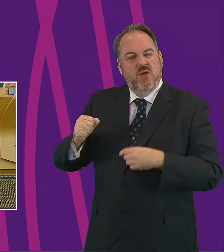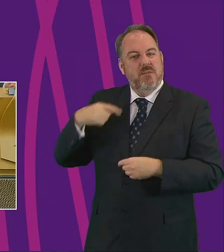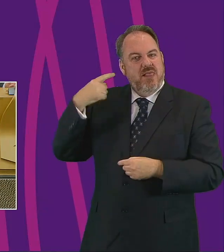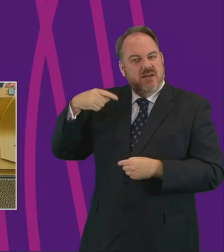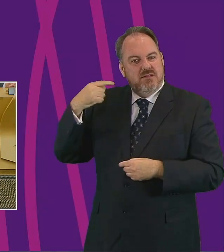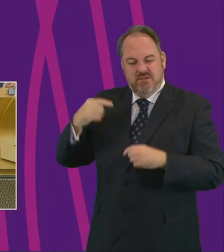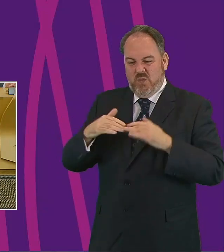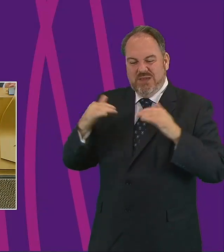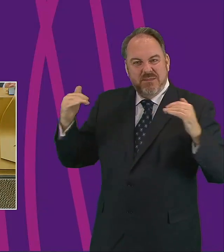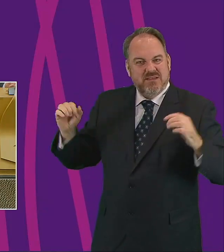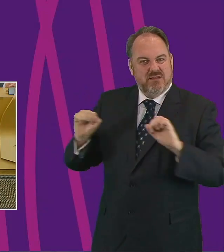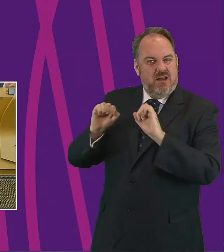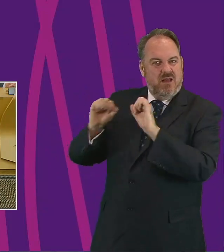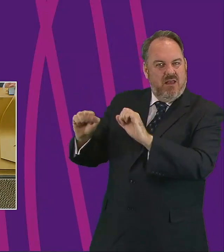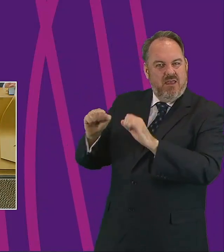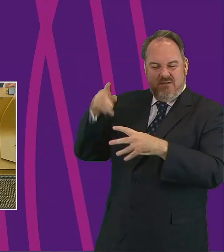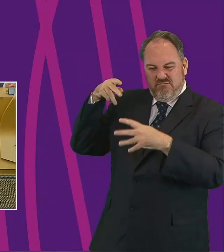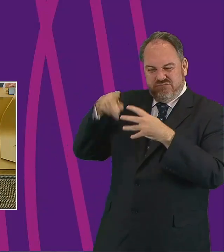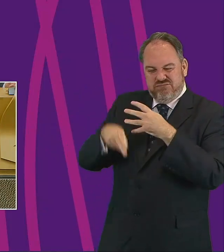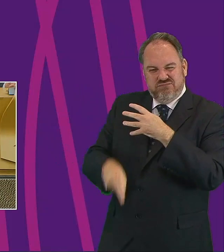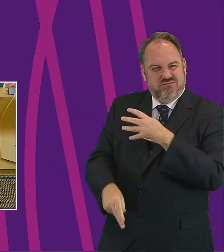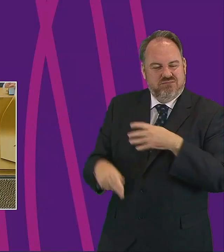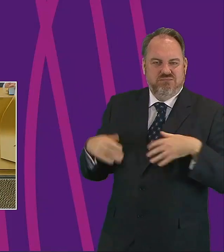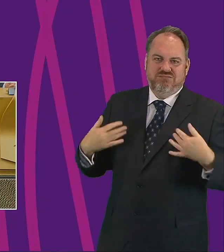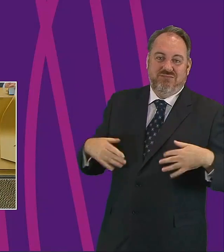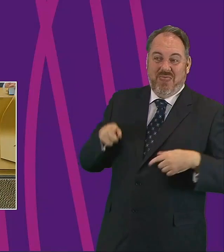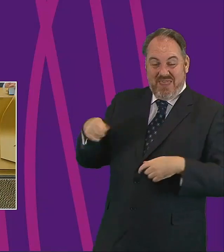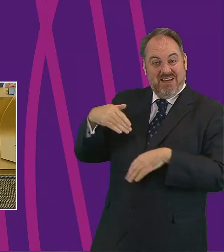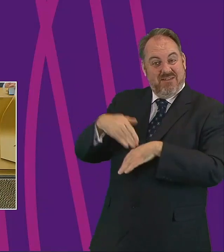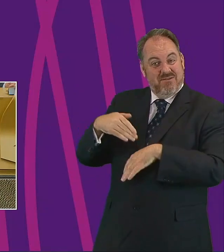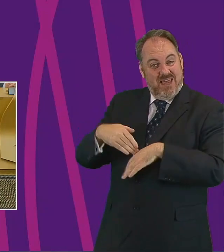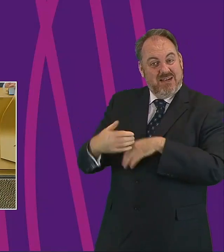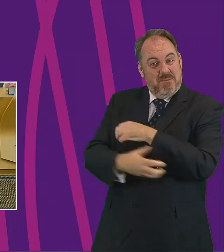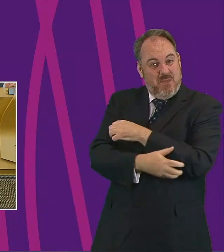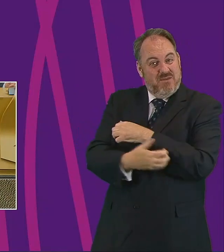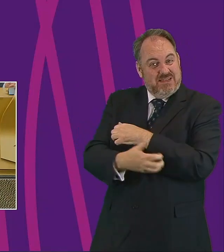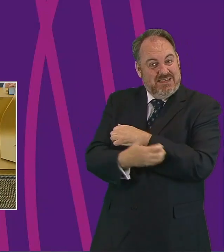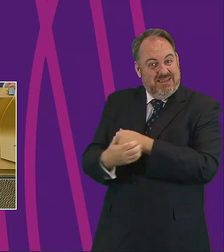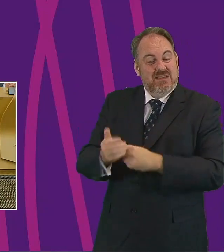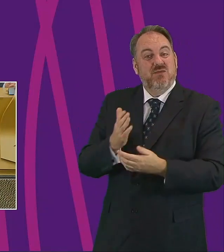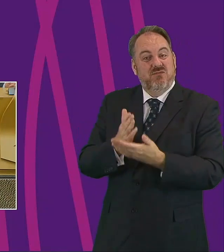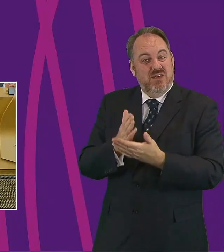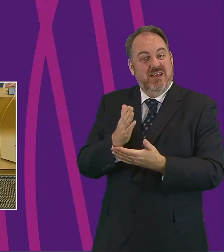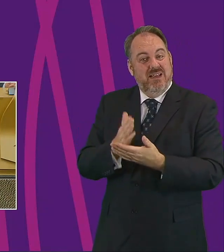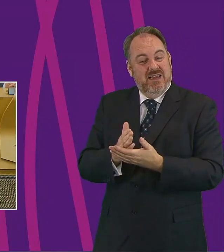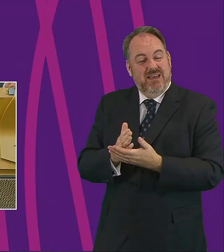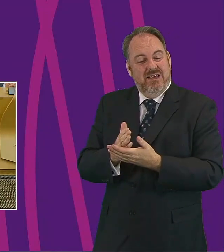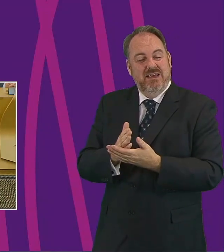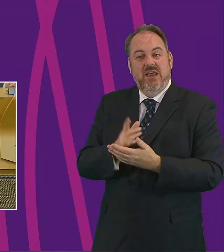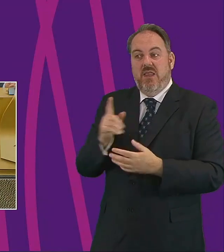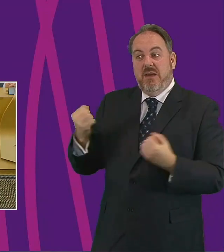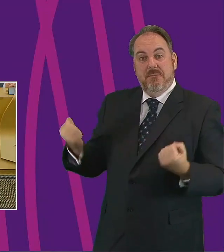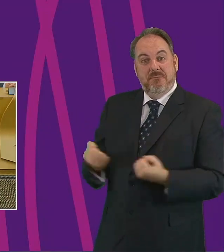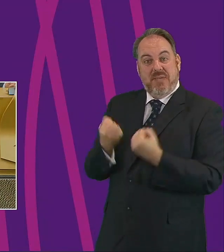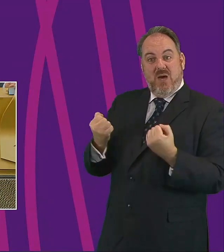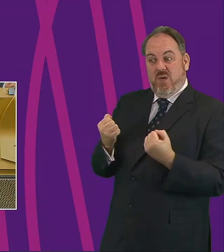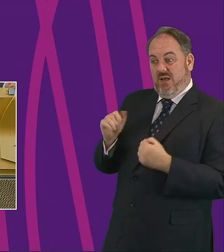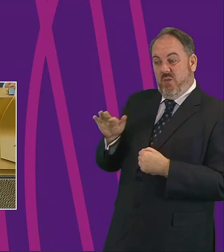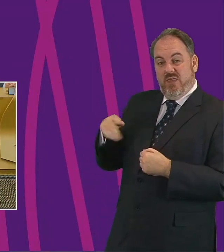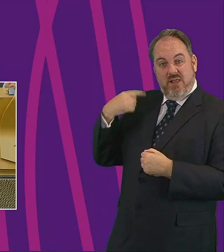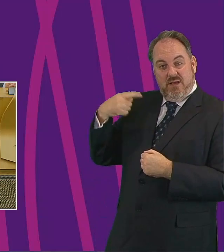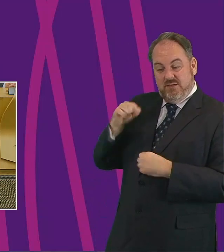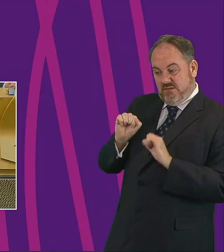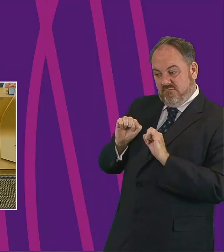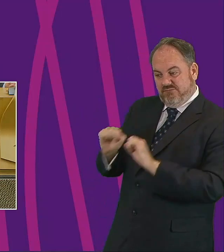have driven more children into poverty. We are doing what we can to lift them out, but as long as powers lie with Westminster and not in this